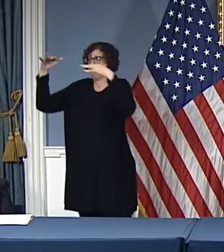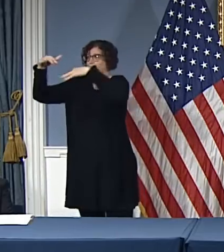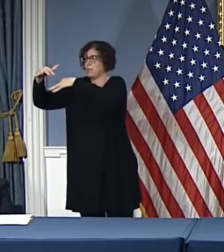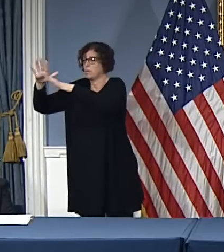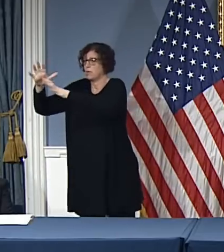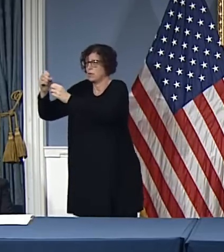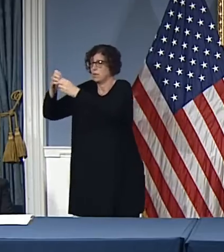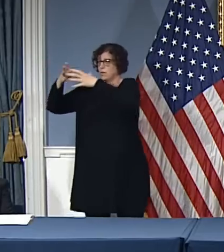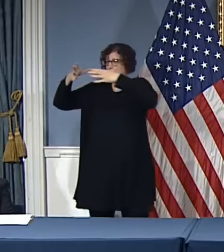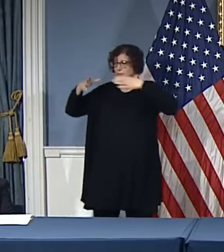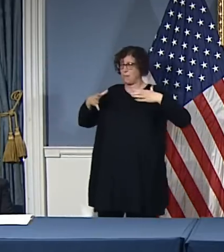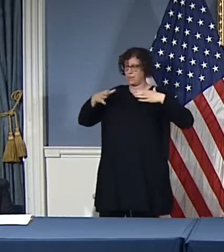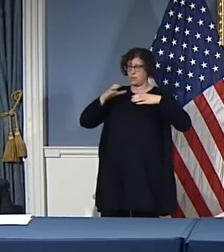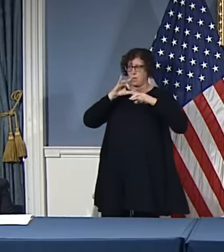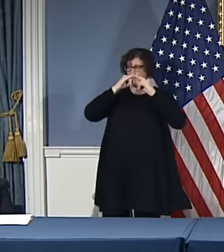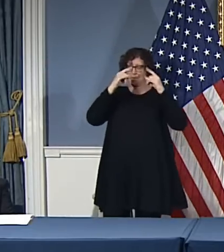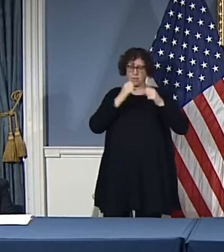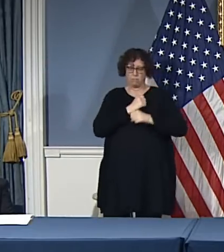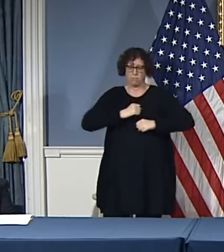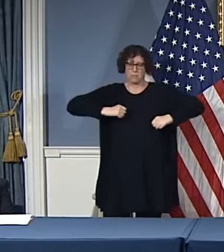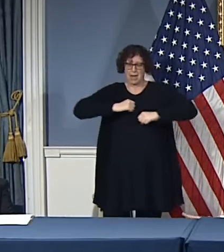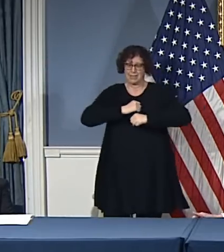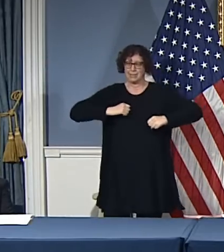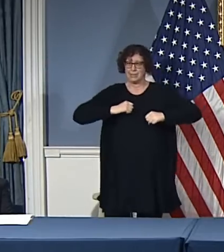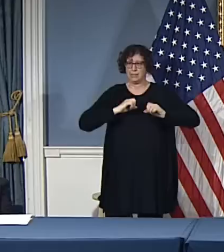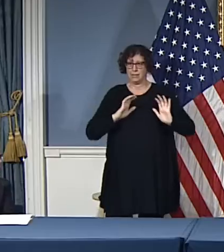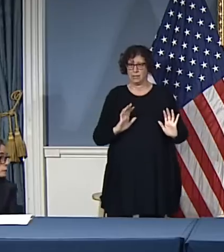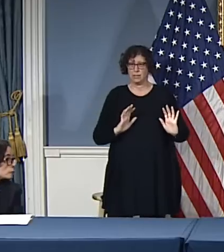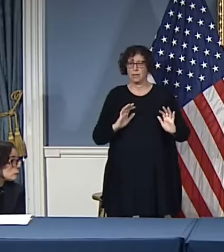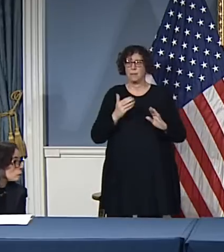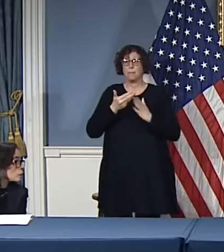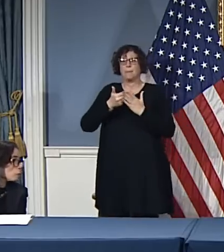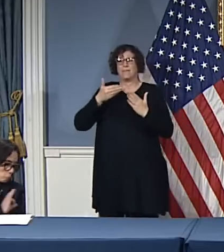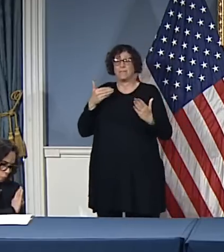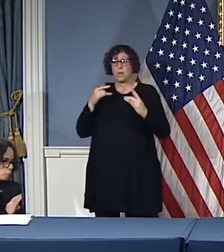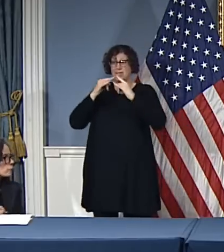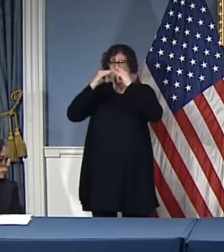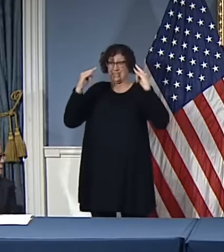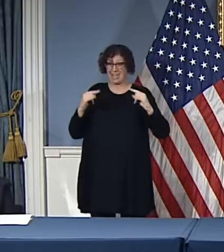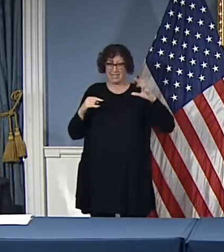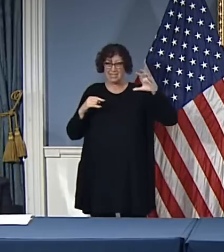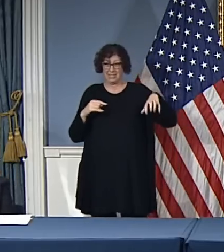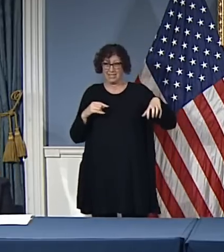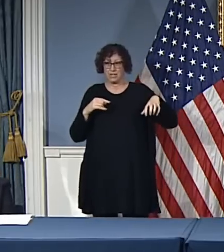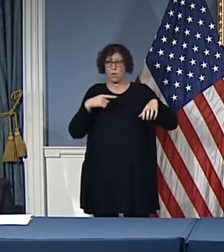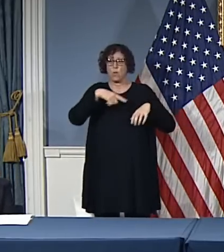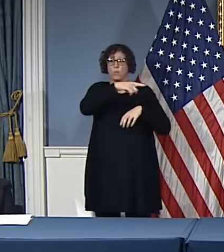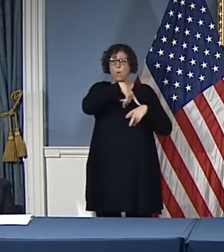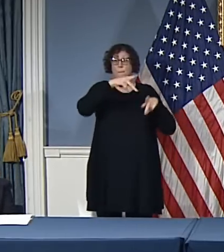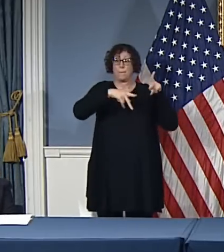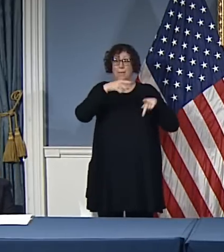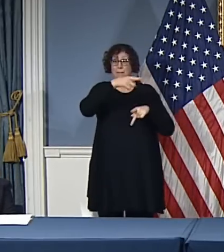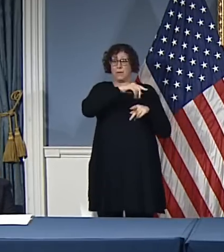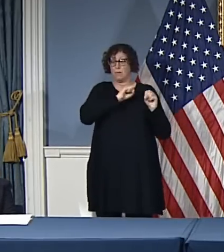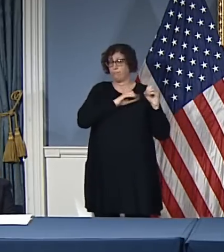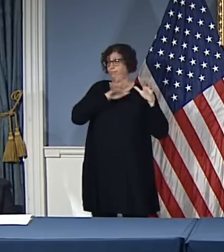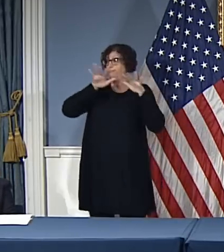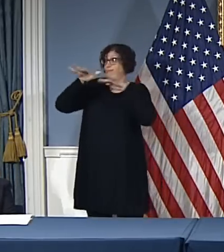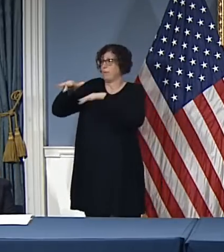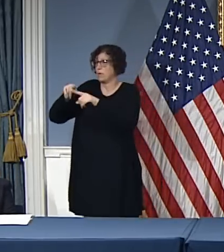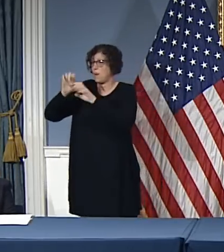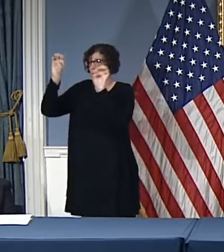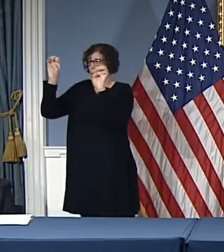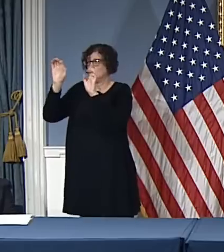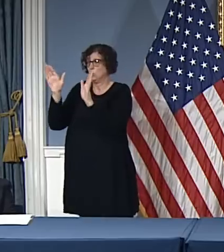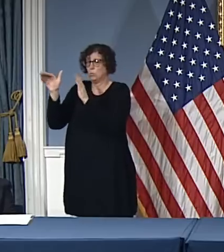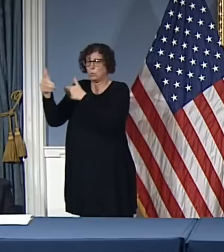forward. And of course, everyone has to be assessed because some people really do need to be emergency care.